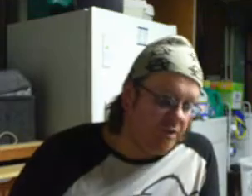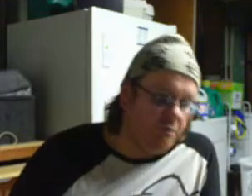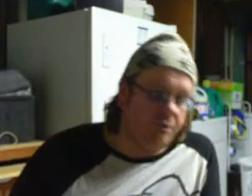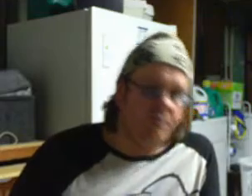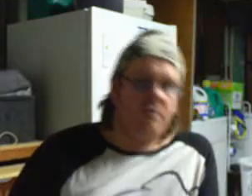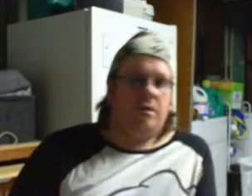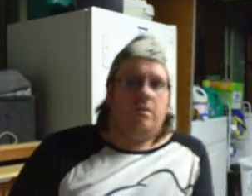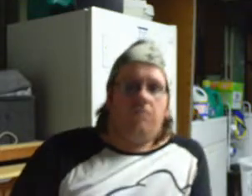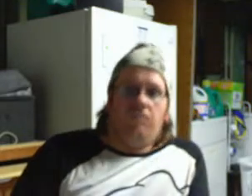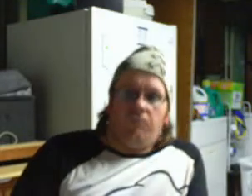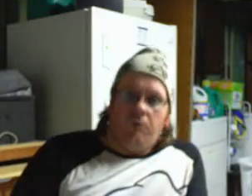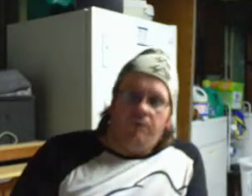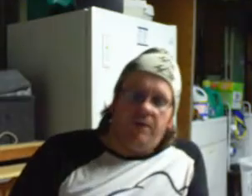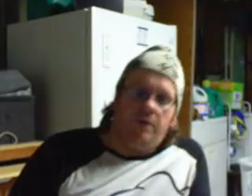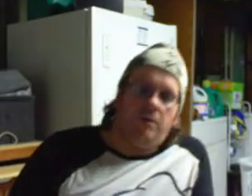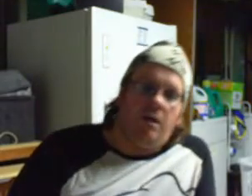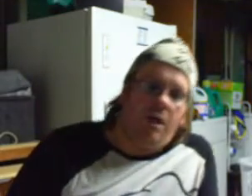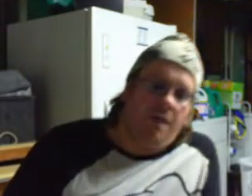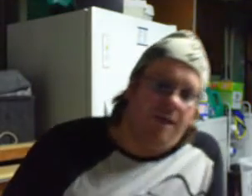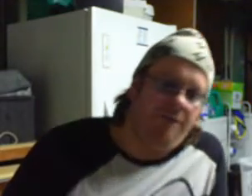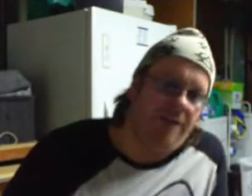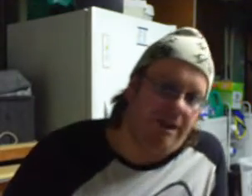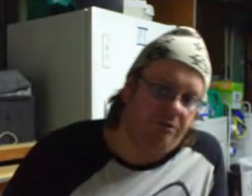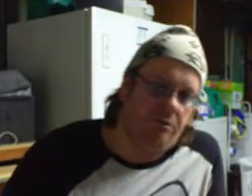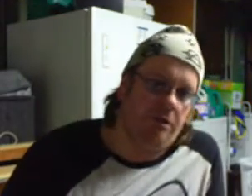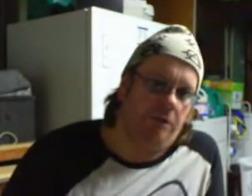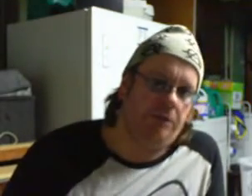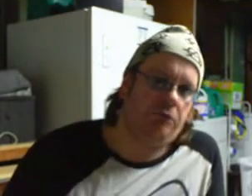yielded for fear of it actually coming true.